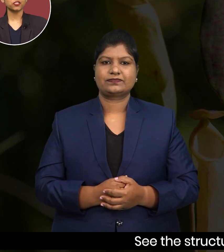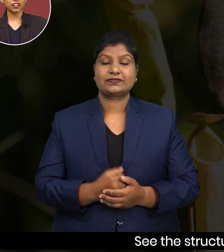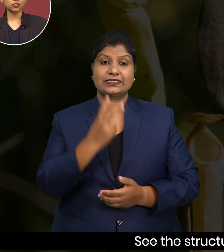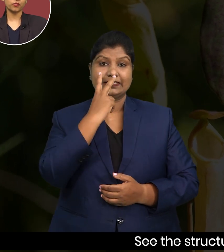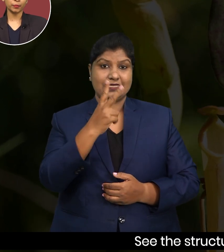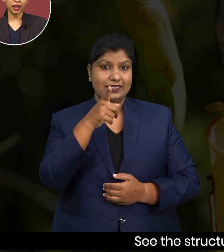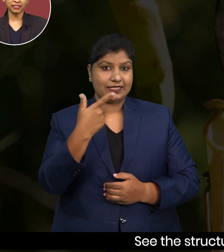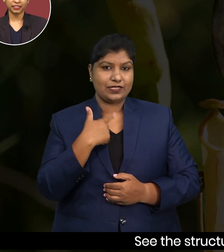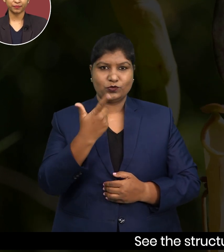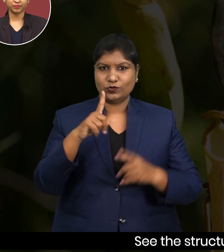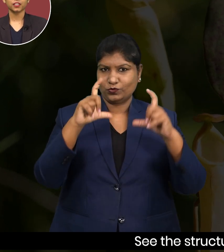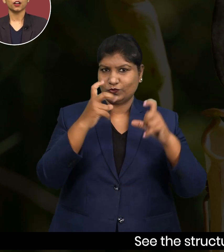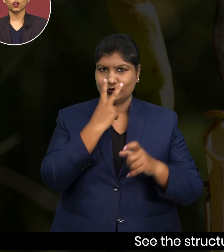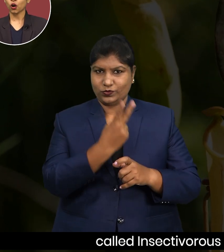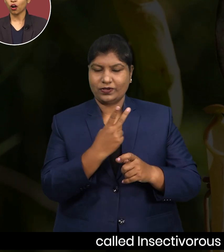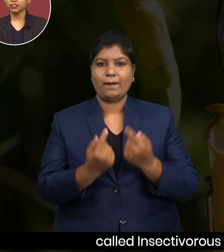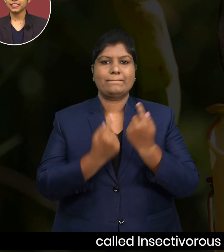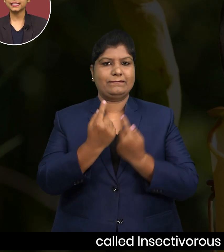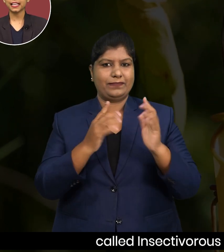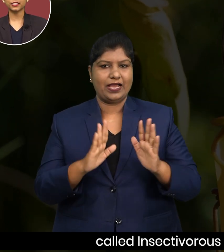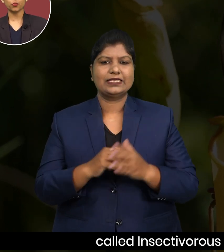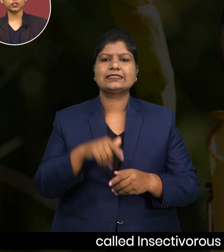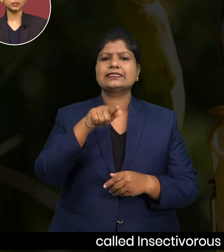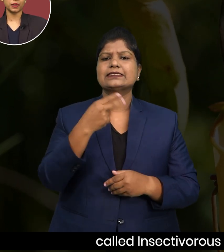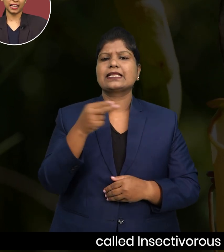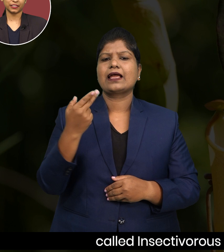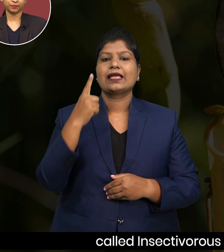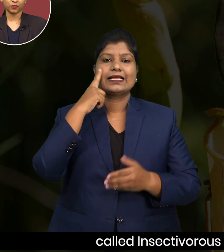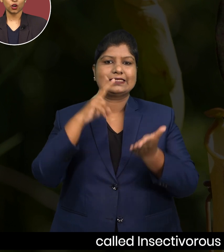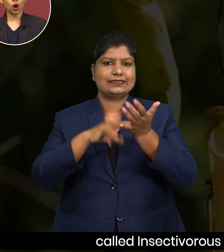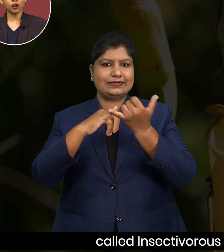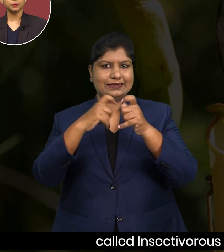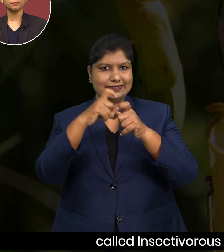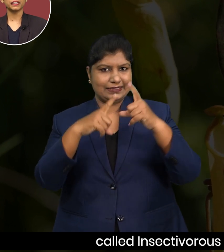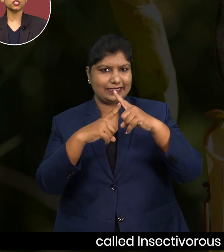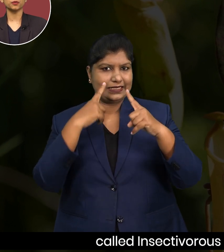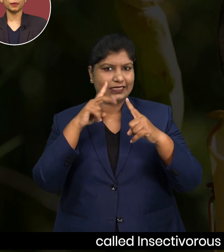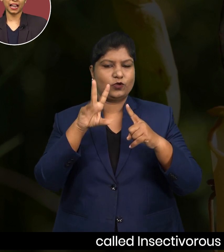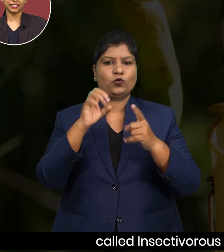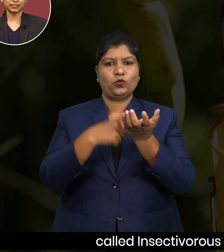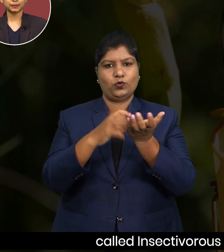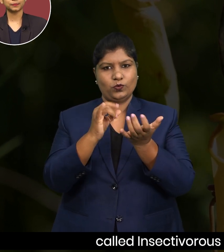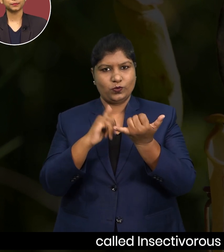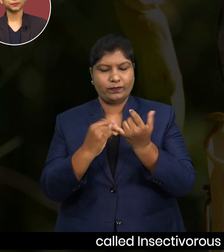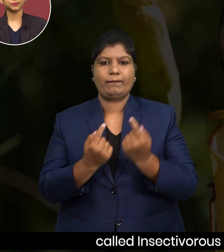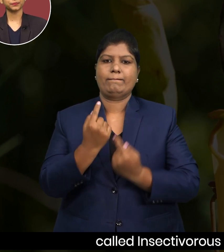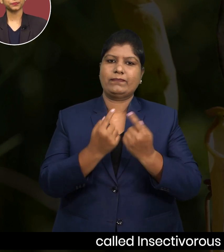See the structure of the plant called insectivorous plant or picture plant.